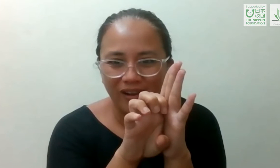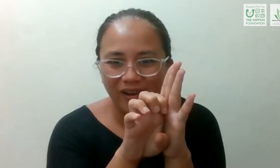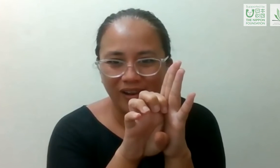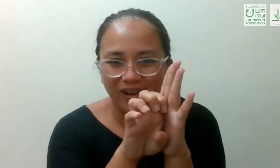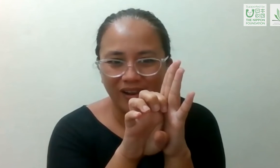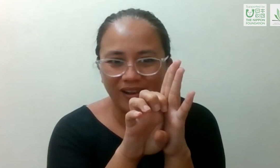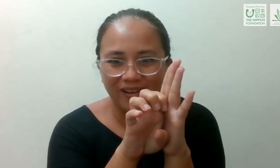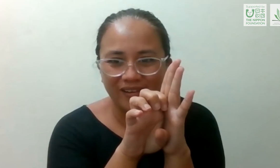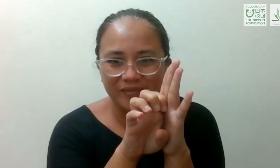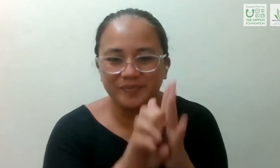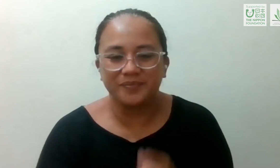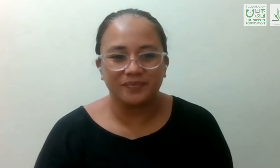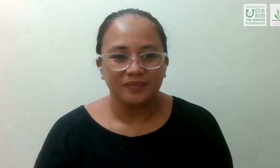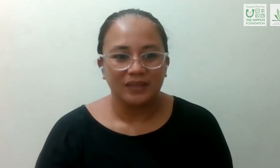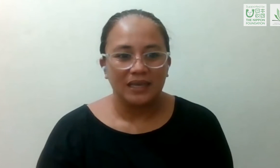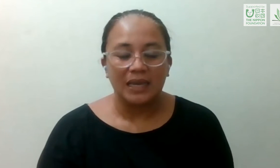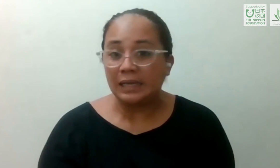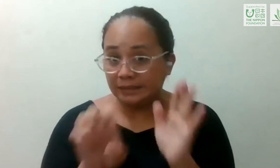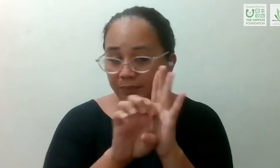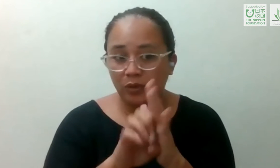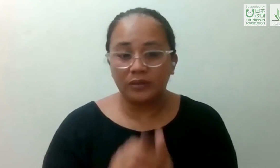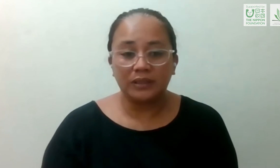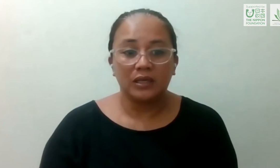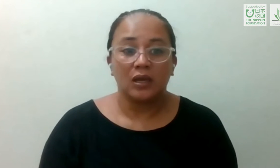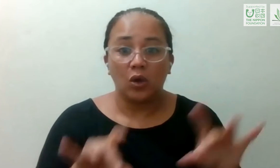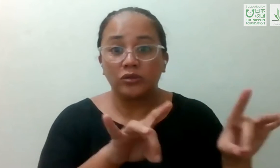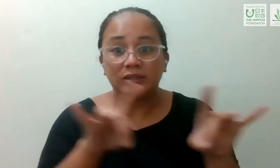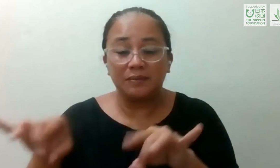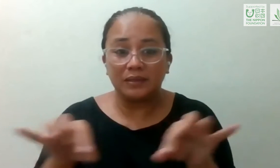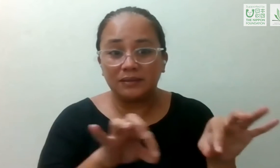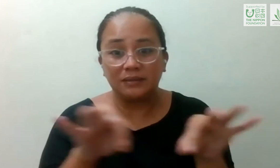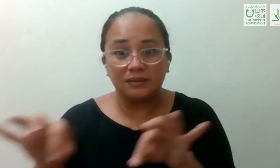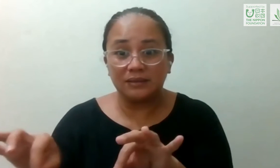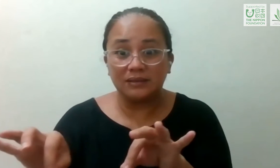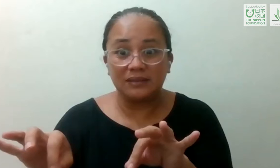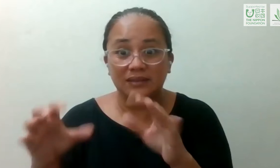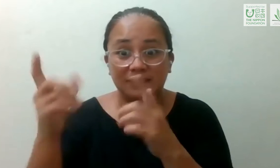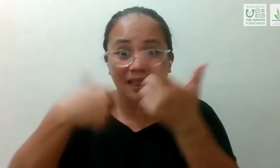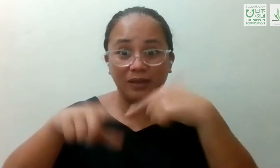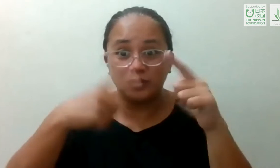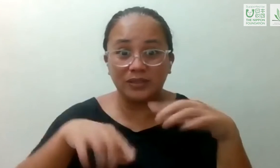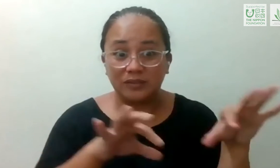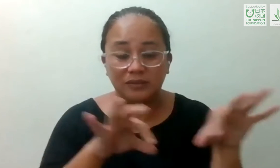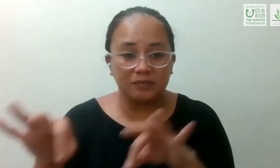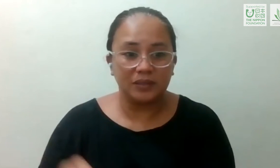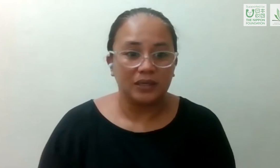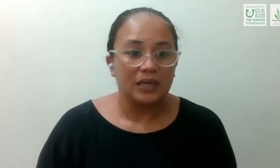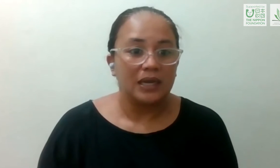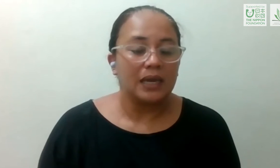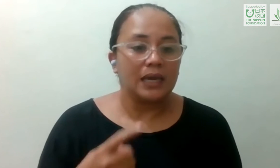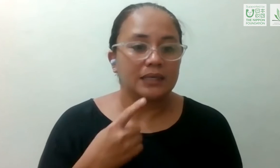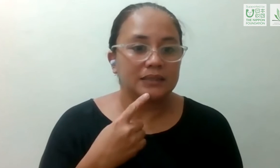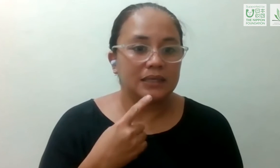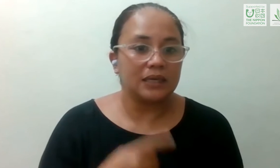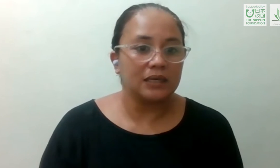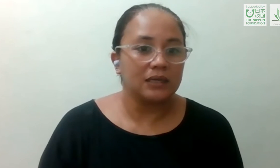Okay. Like in Ho Chi Minh City Sign Language, let's say you say